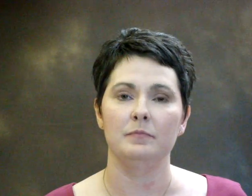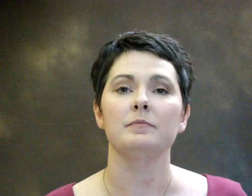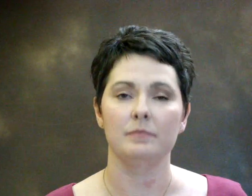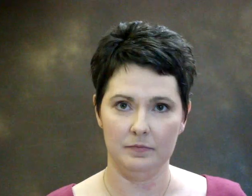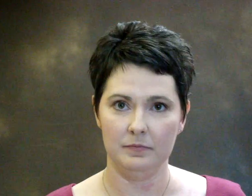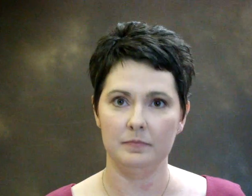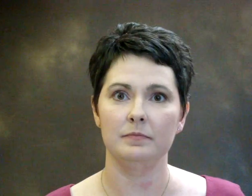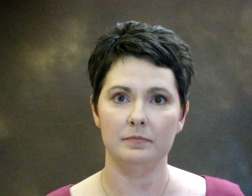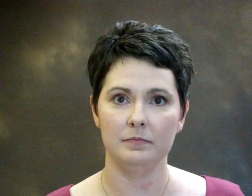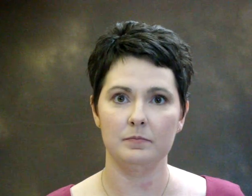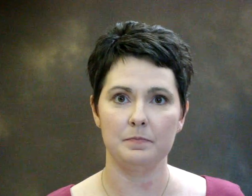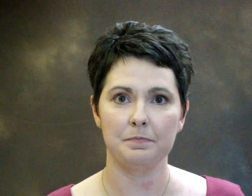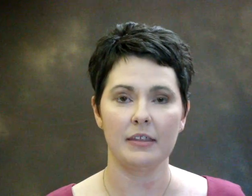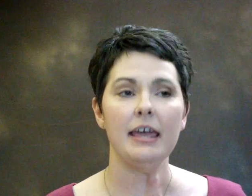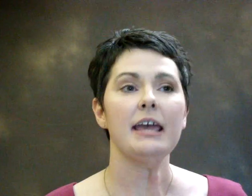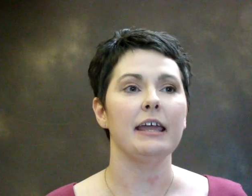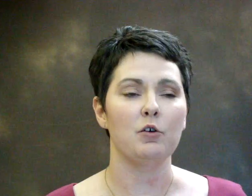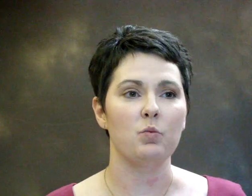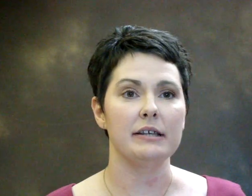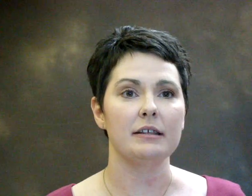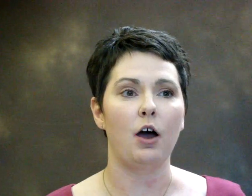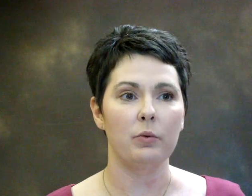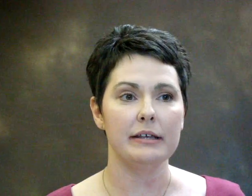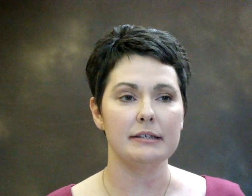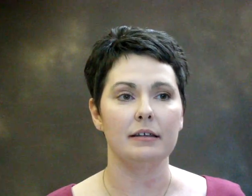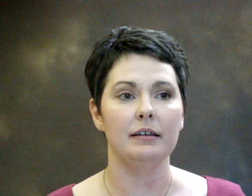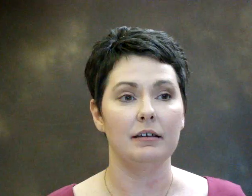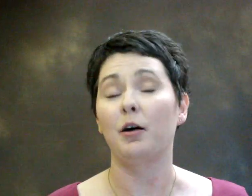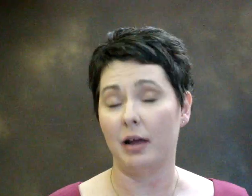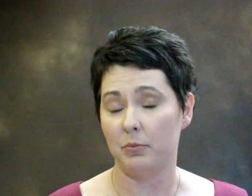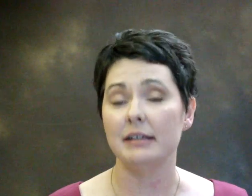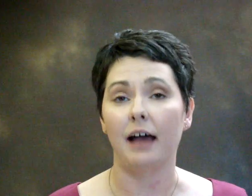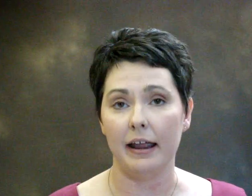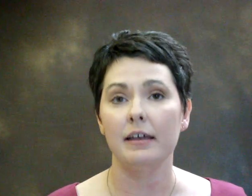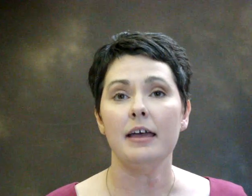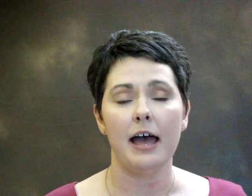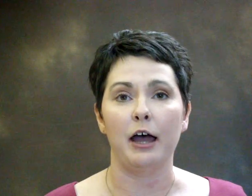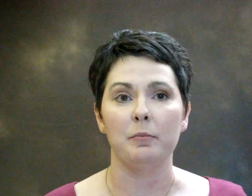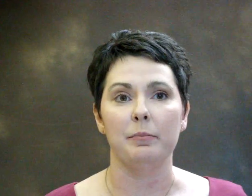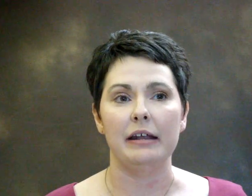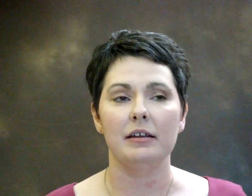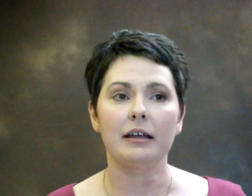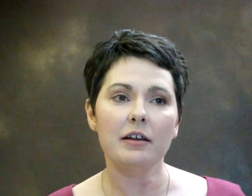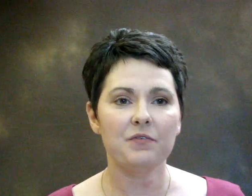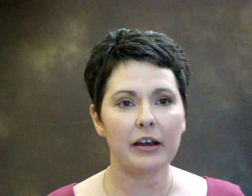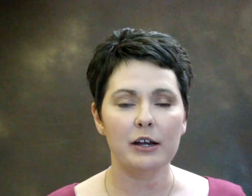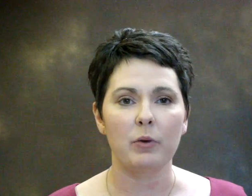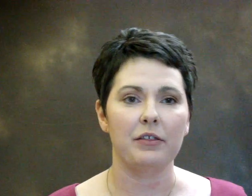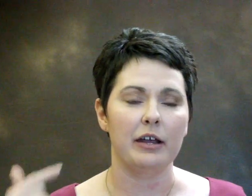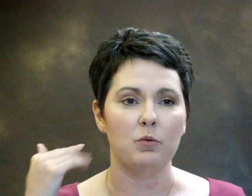would that be a particular area? It was always on my right side. Okay. But it kind of varied whether it